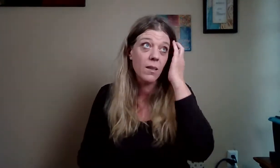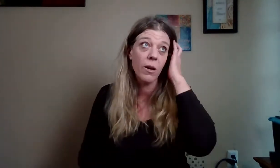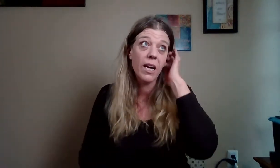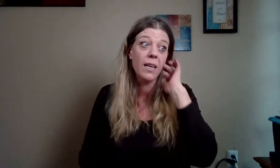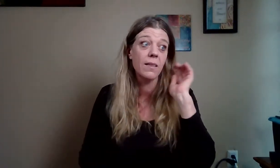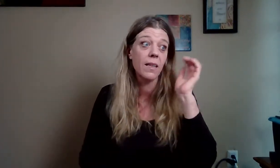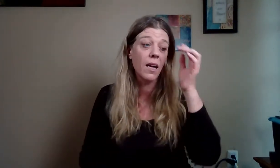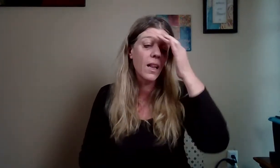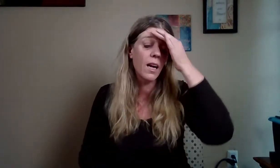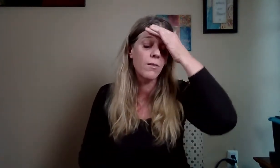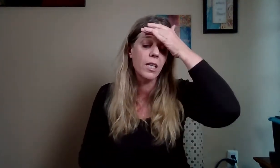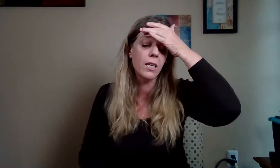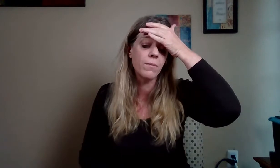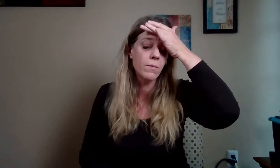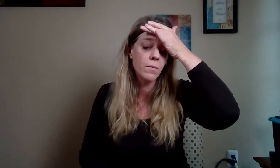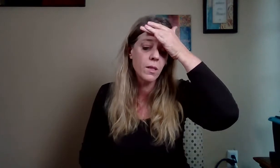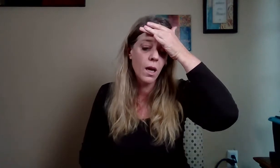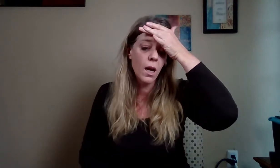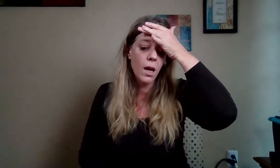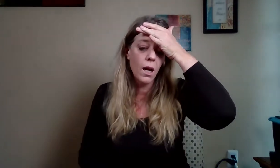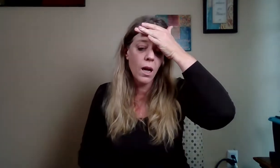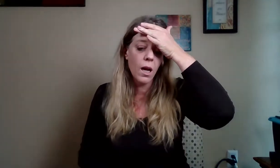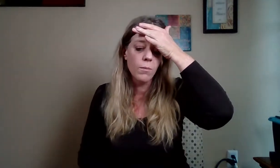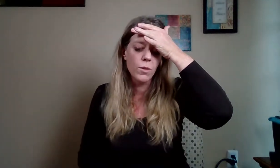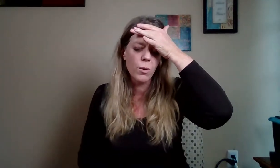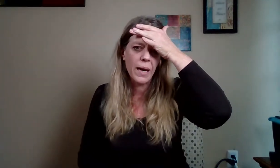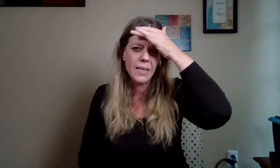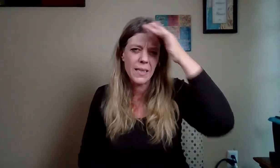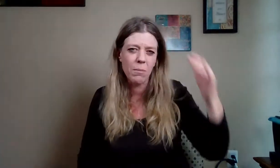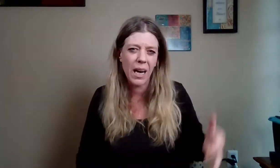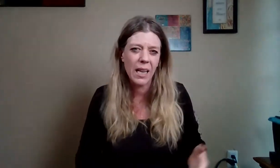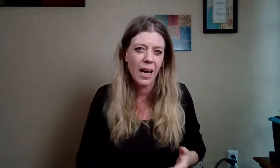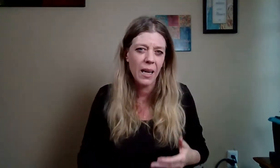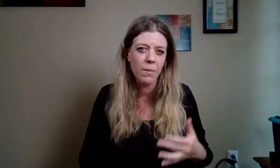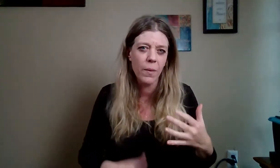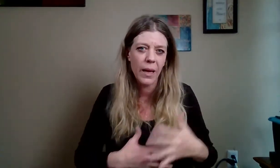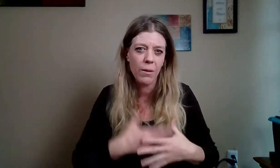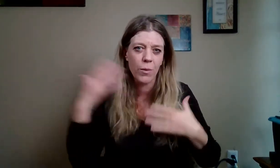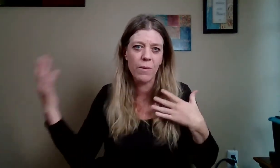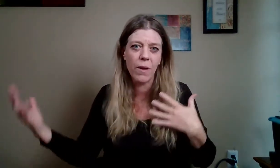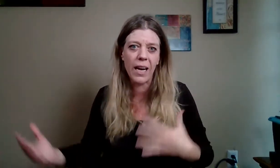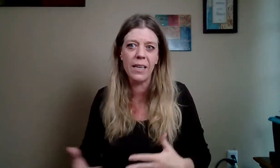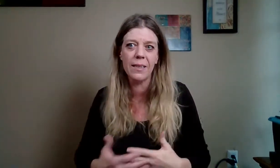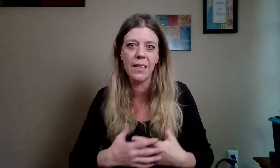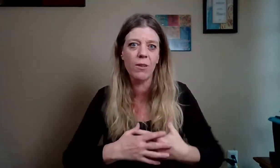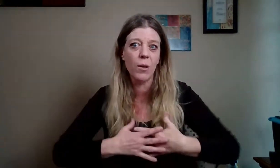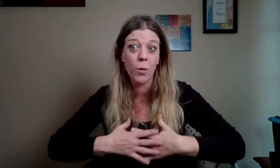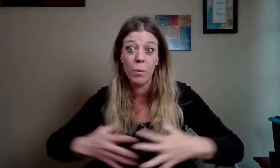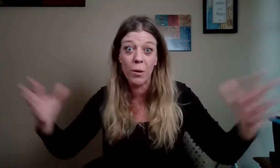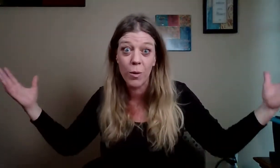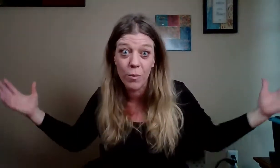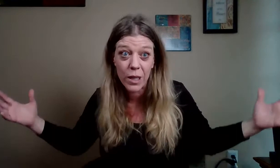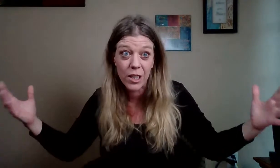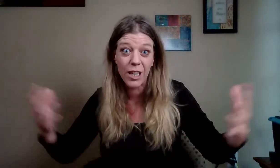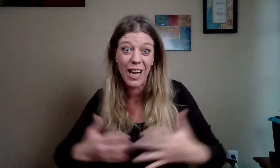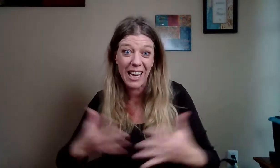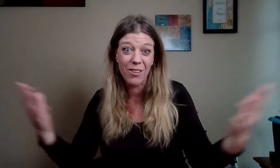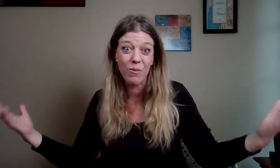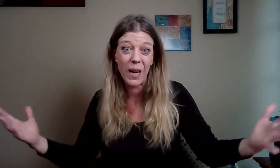So ASL every twice in my life, they've gone through a big revision and